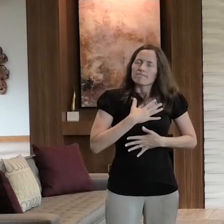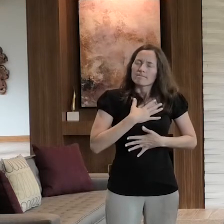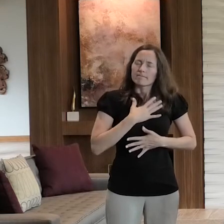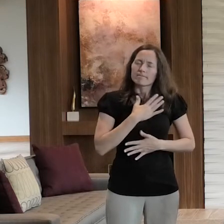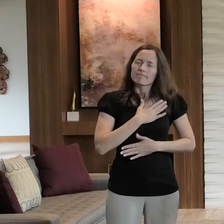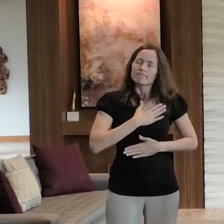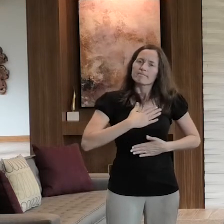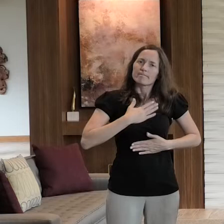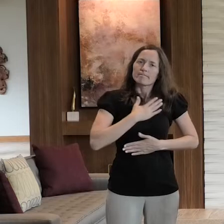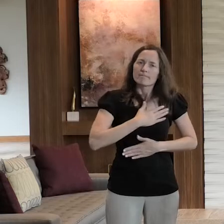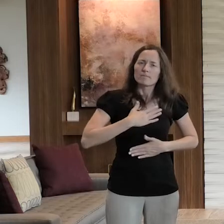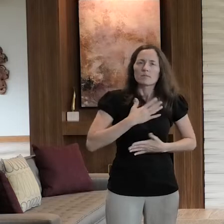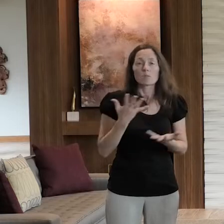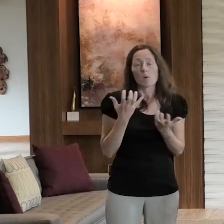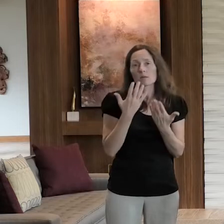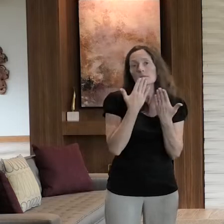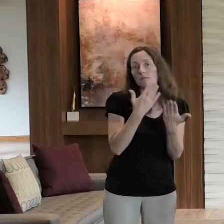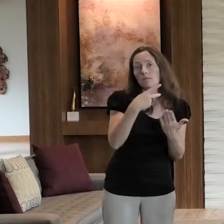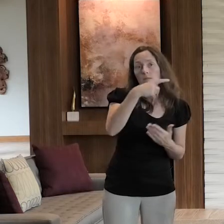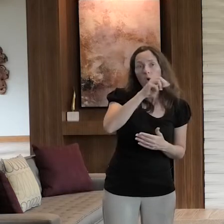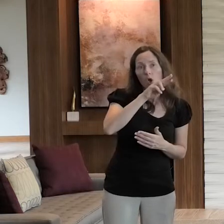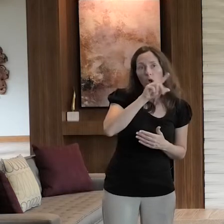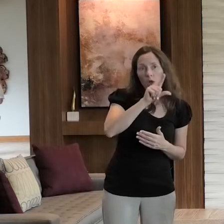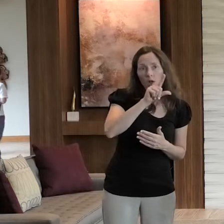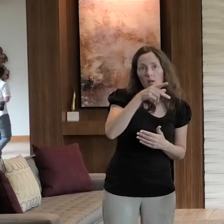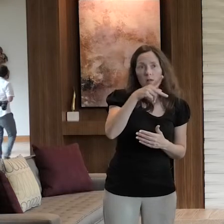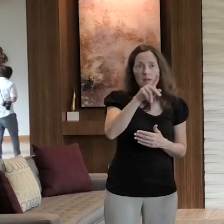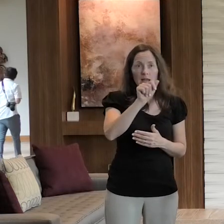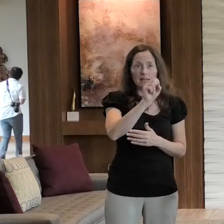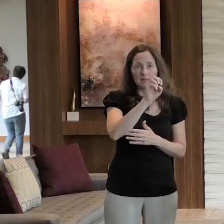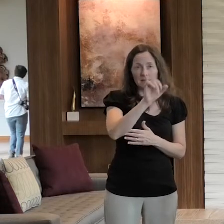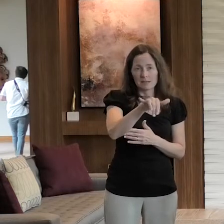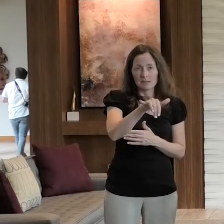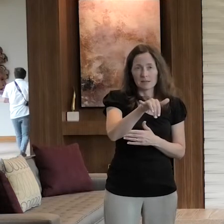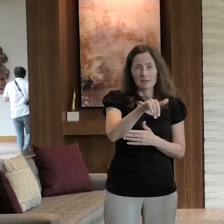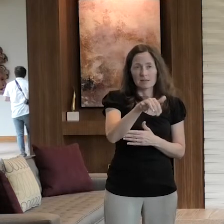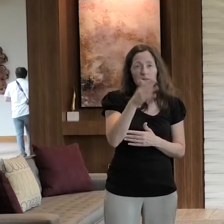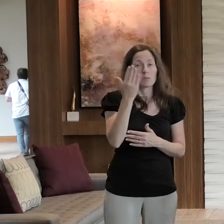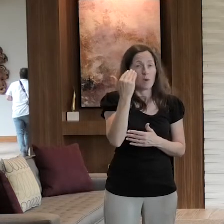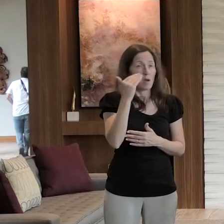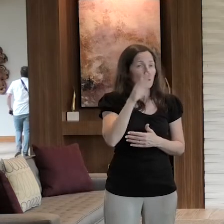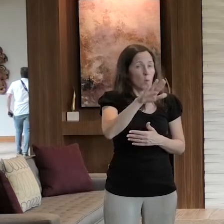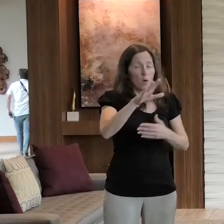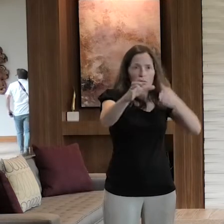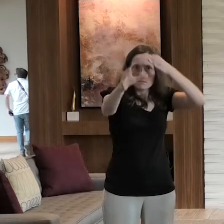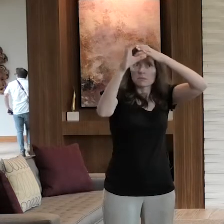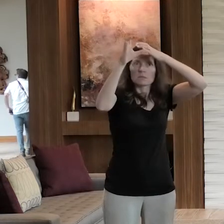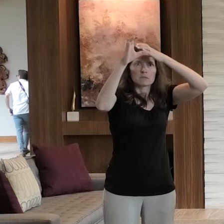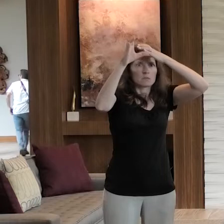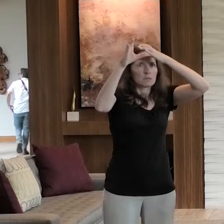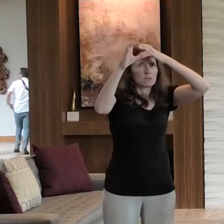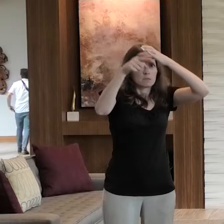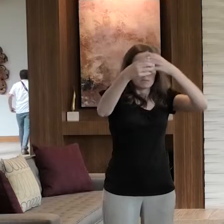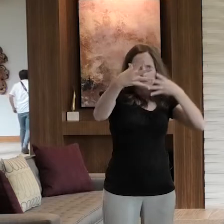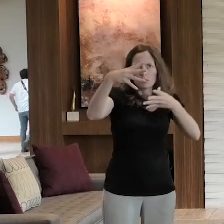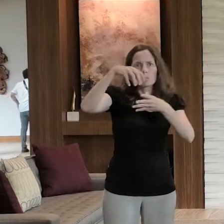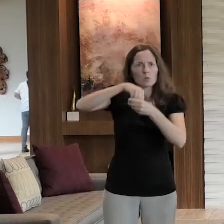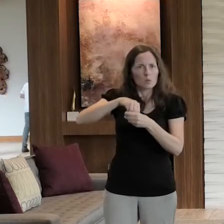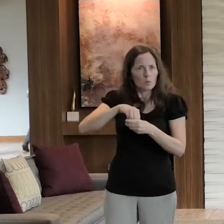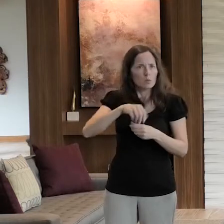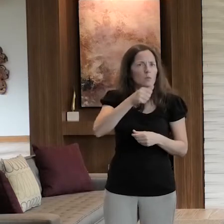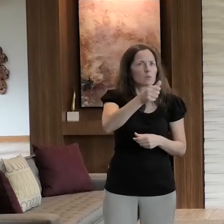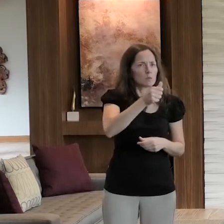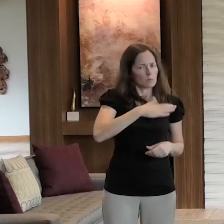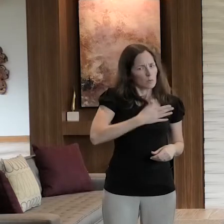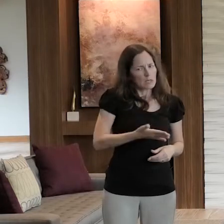say thank you to Paul Casey because of all of the expertise that you brought to this and your willingness to listen to